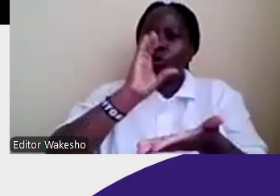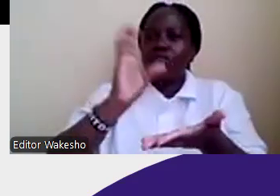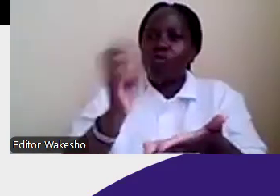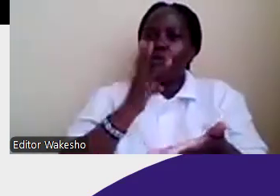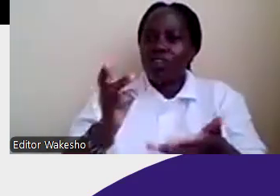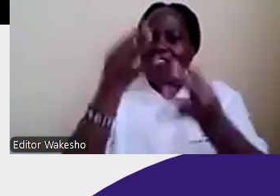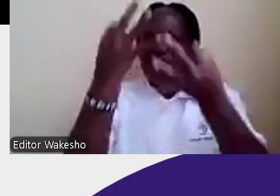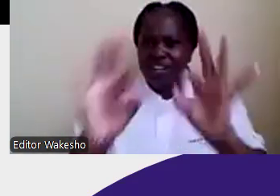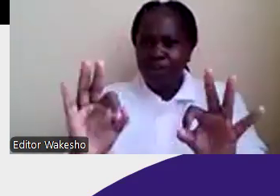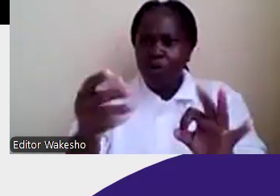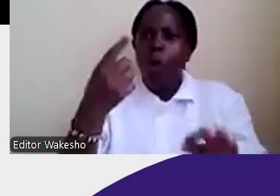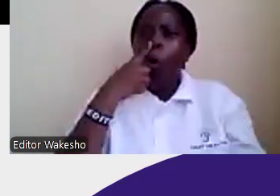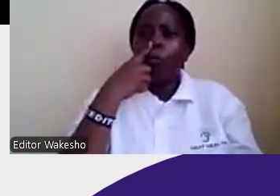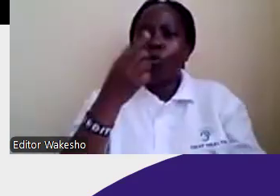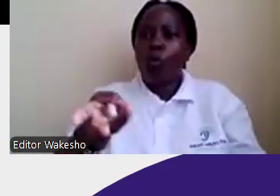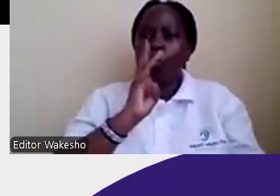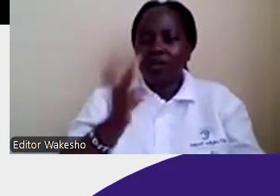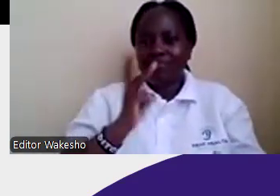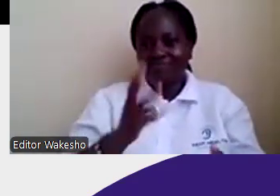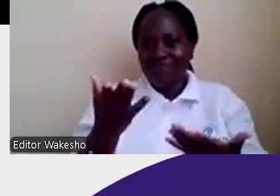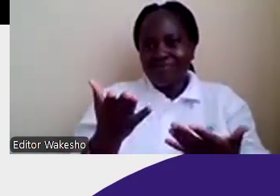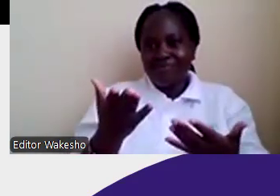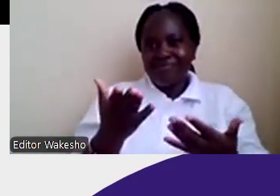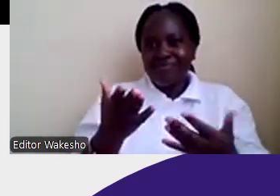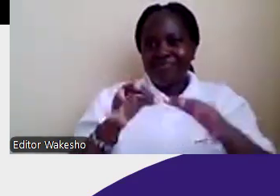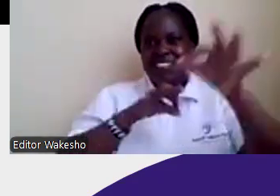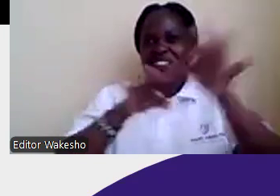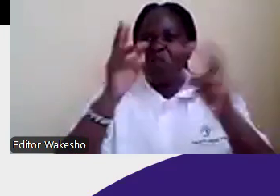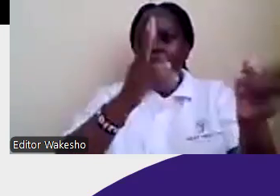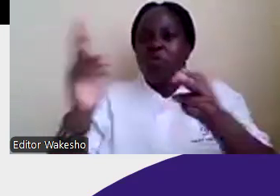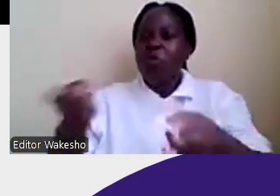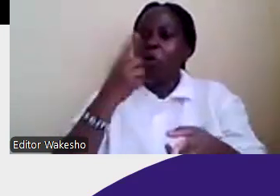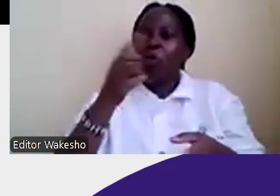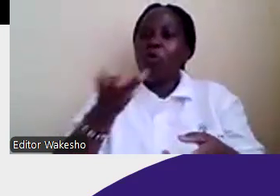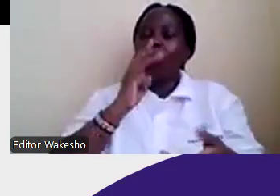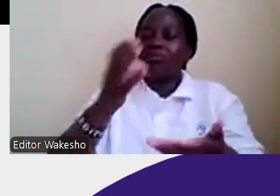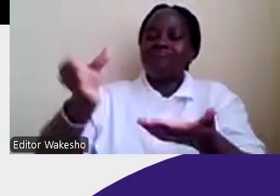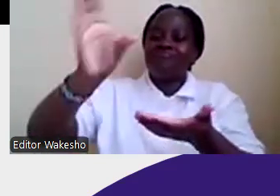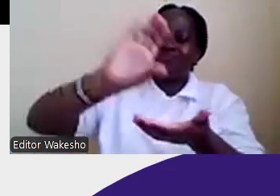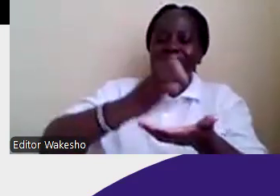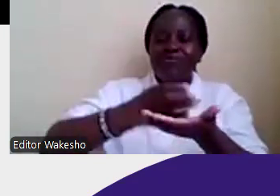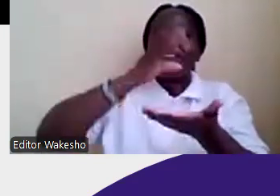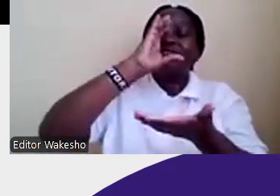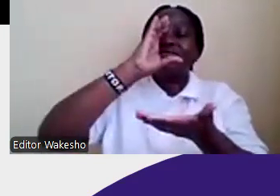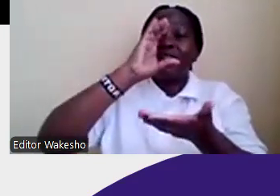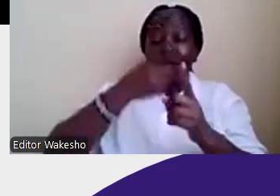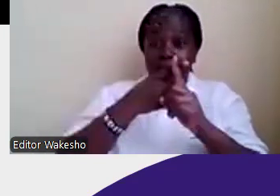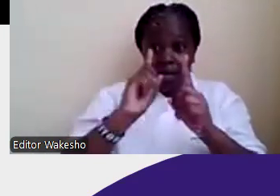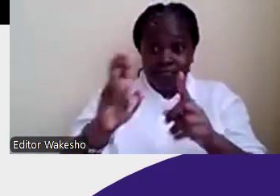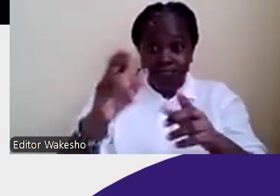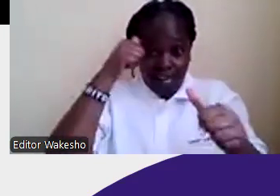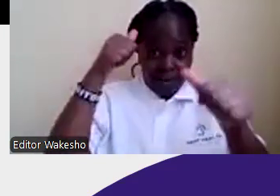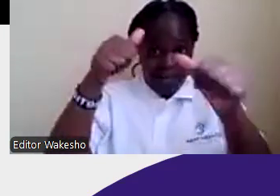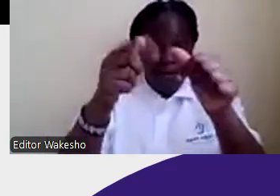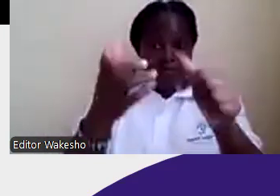you are describing, is the one, like it's plain water, you pour it in a glass and you drink. But I need you to remember